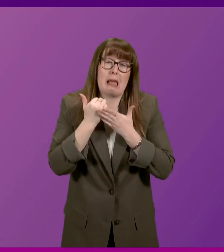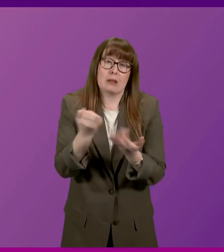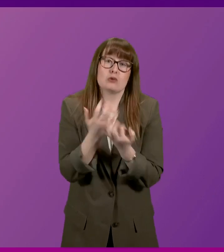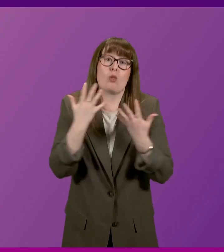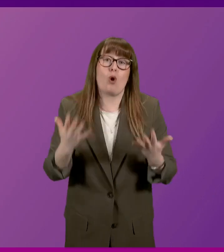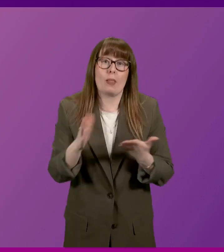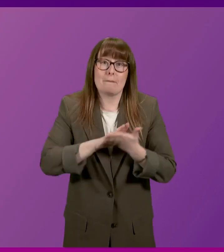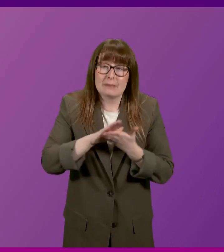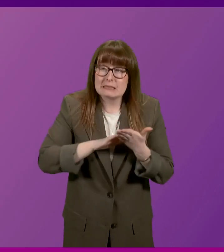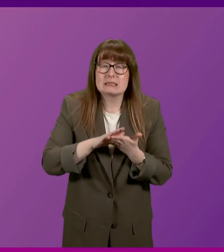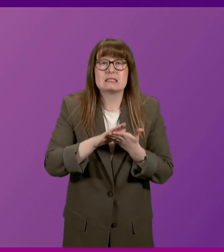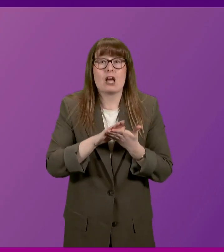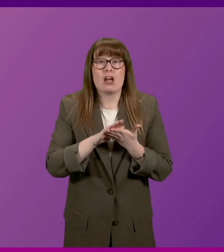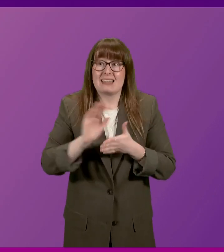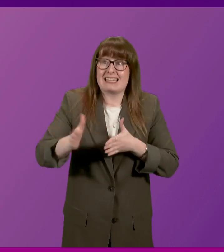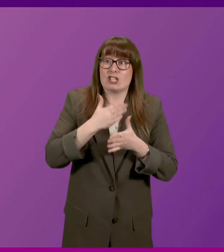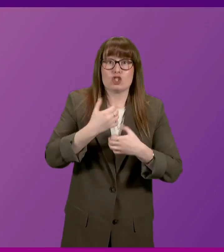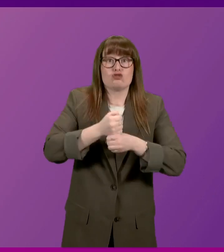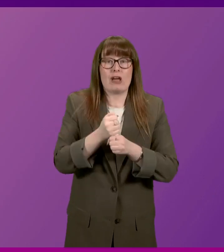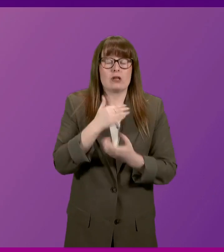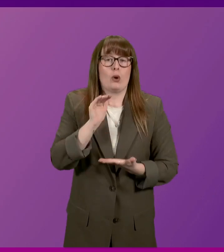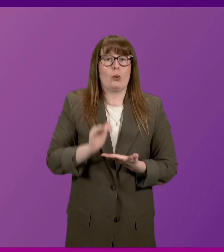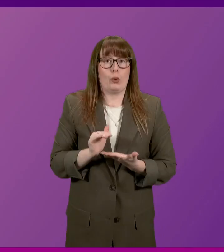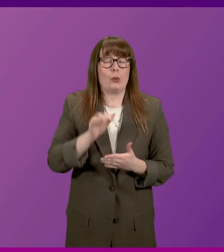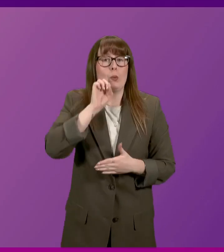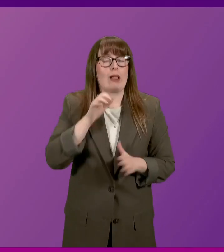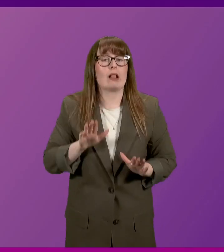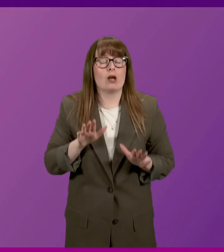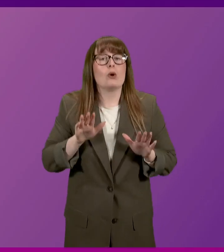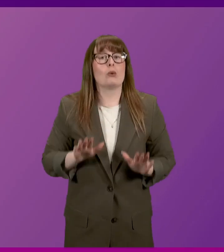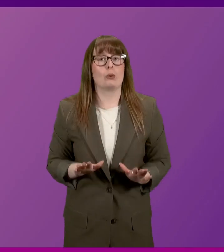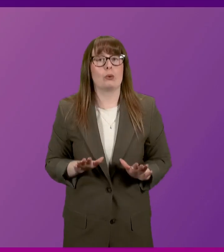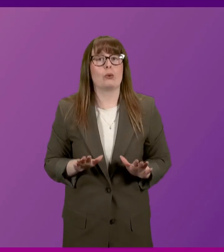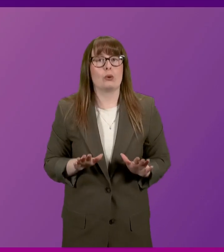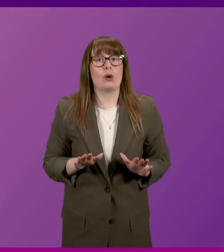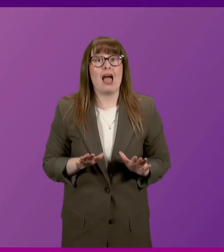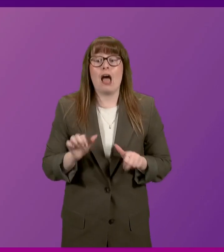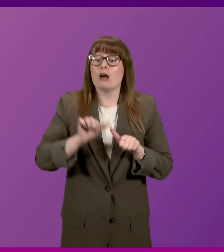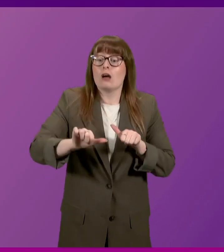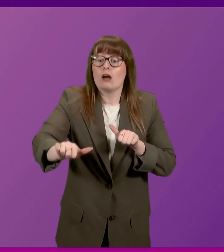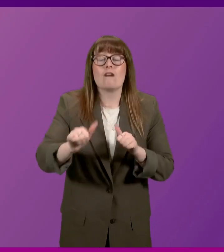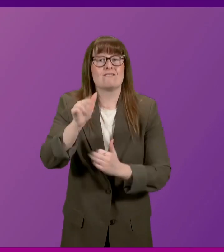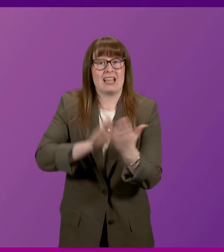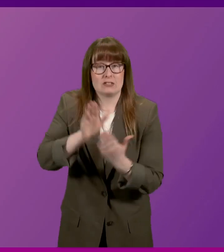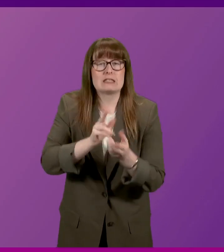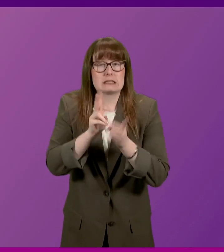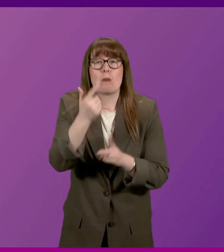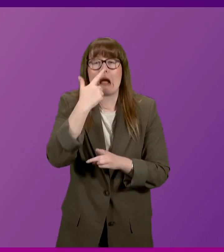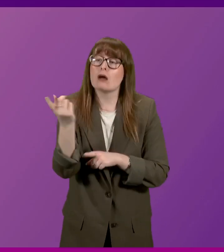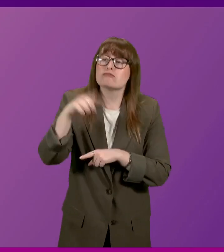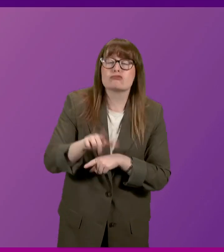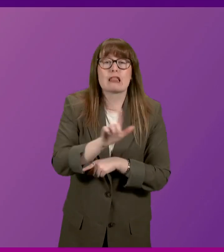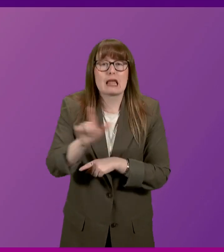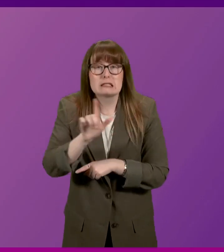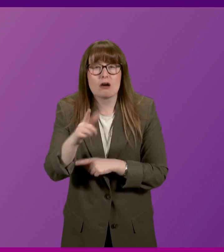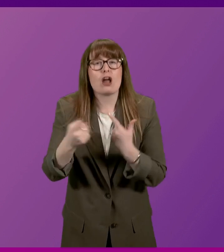sort of alleviating initial stress or distress, and then to have a face-to-face interpreter come along. One of